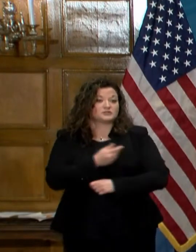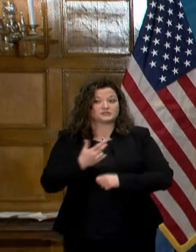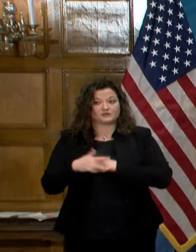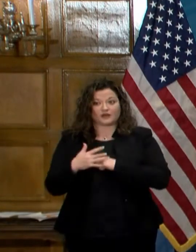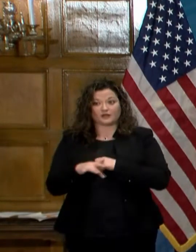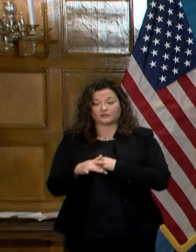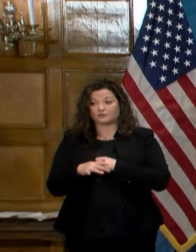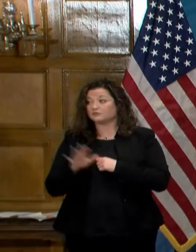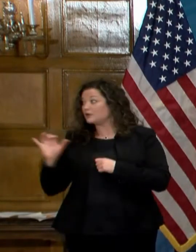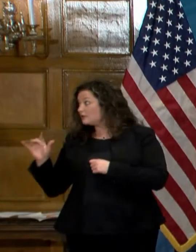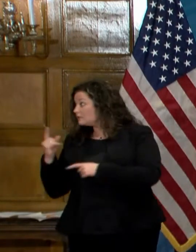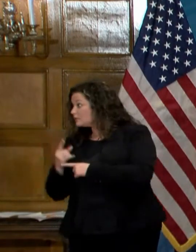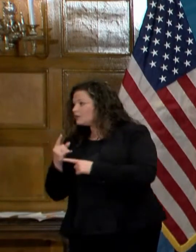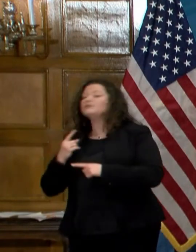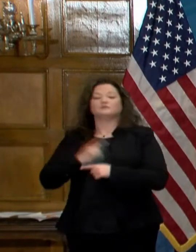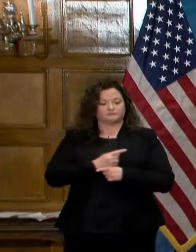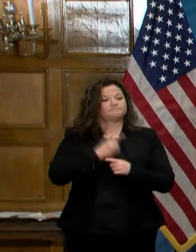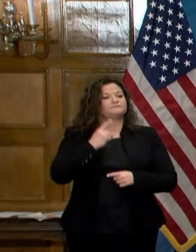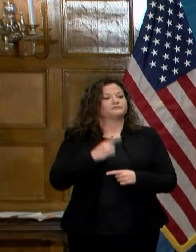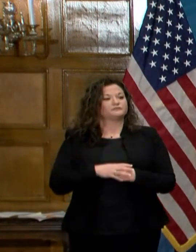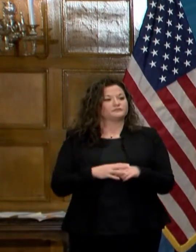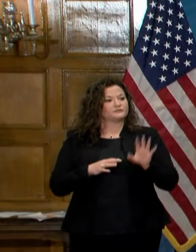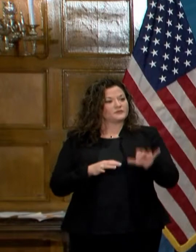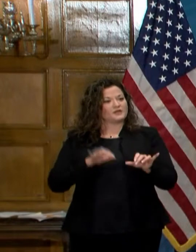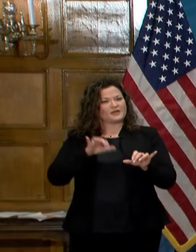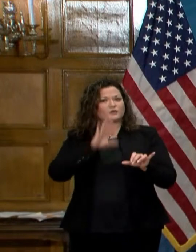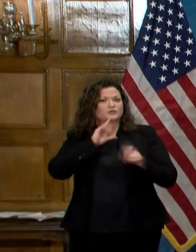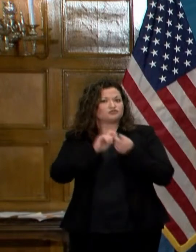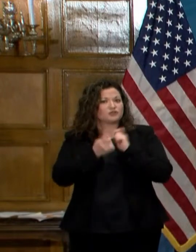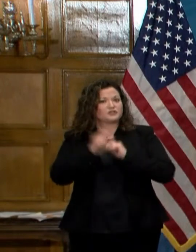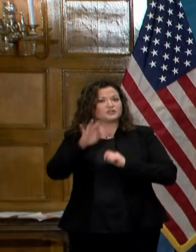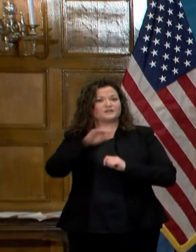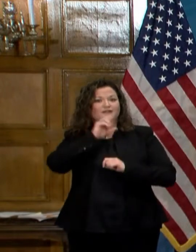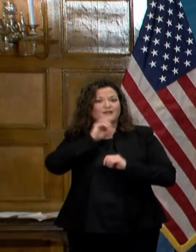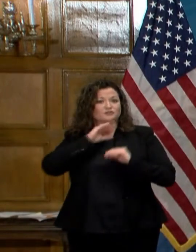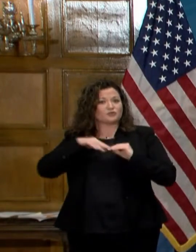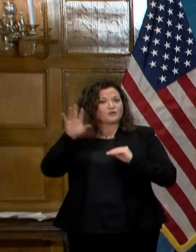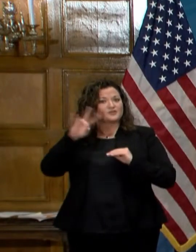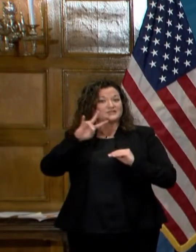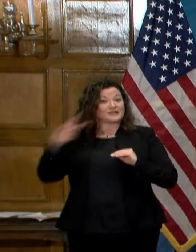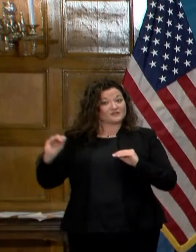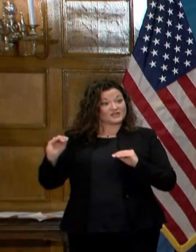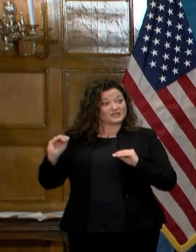Do you have anything else to add on it? Would that change if they're 70 or older?